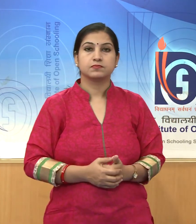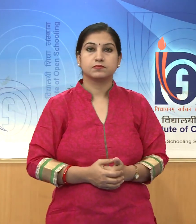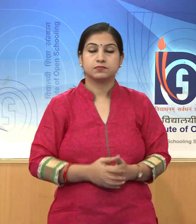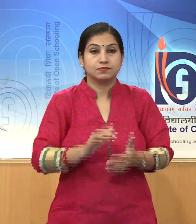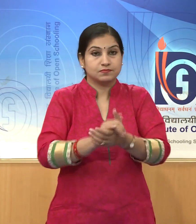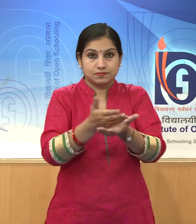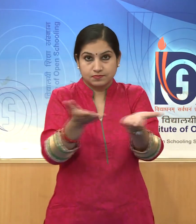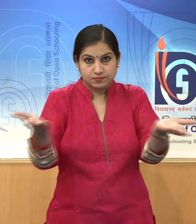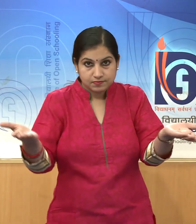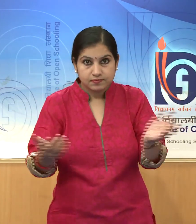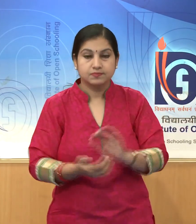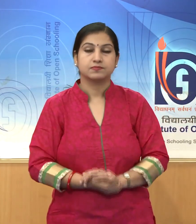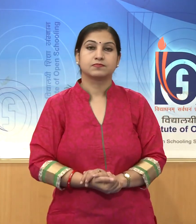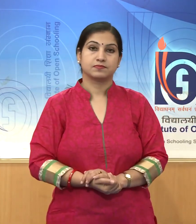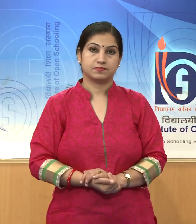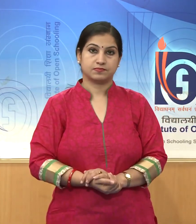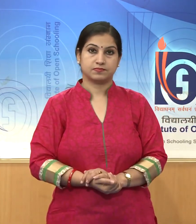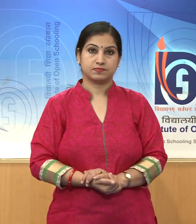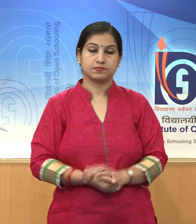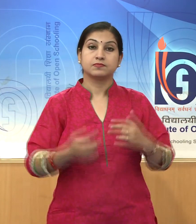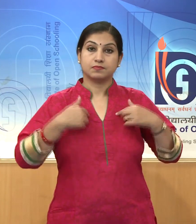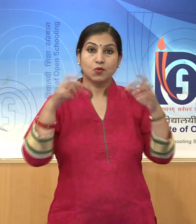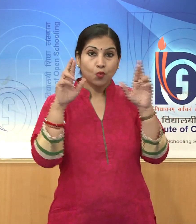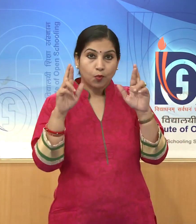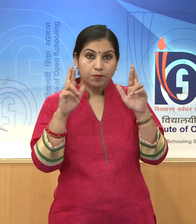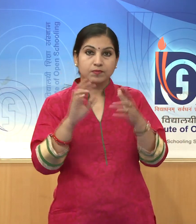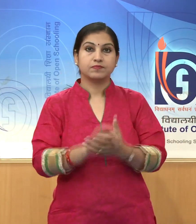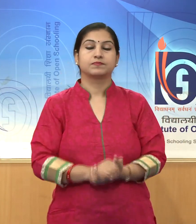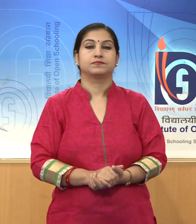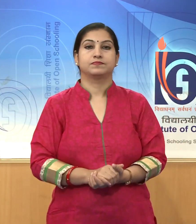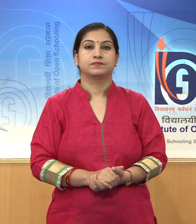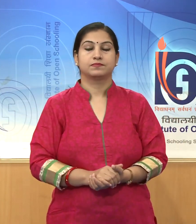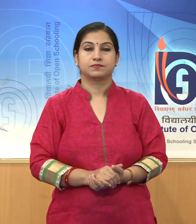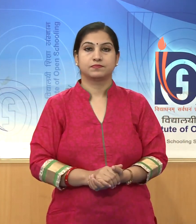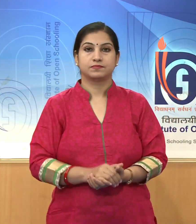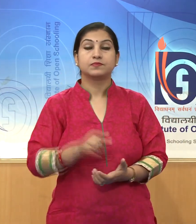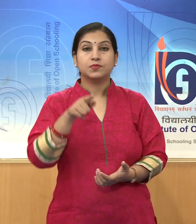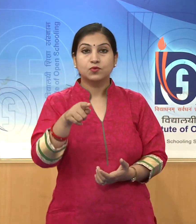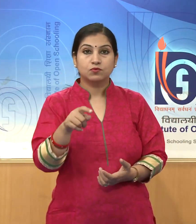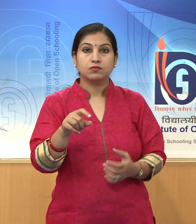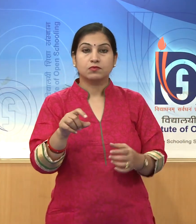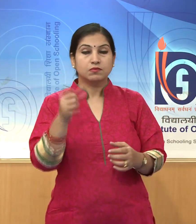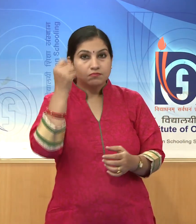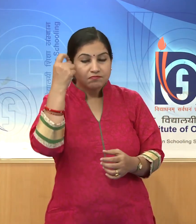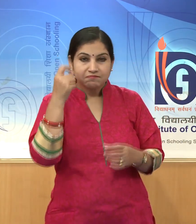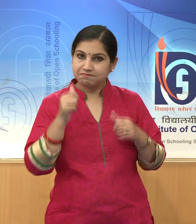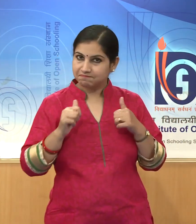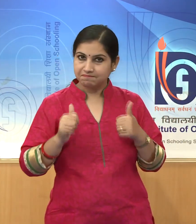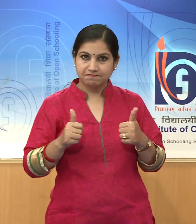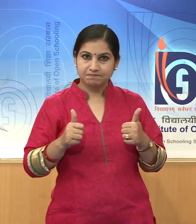Dear listeners, I hope you have understood